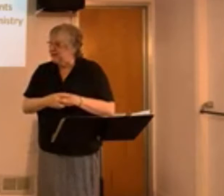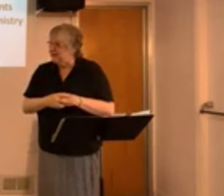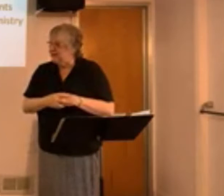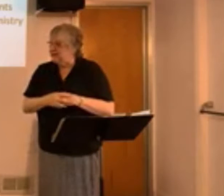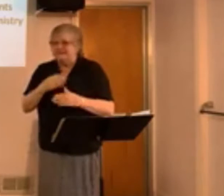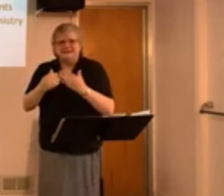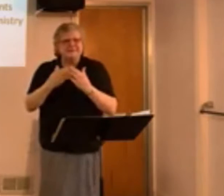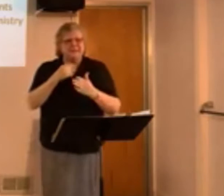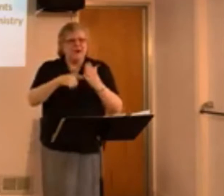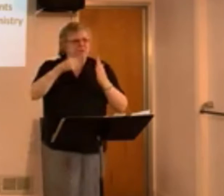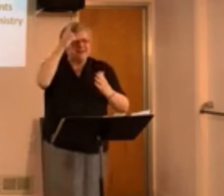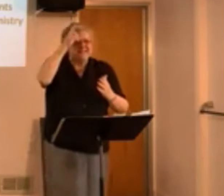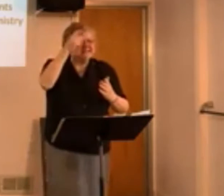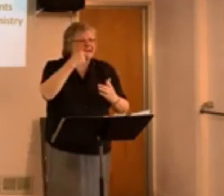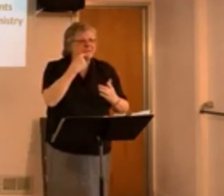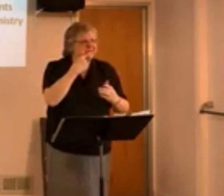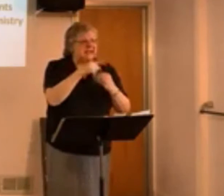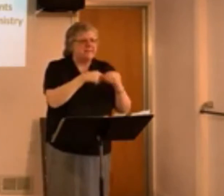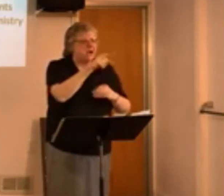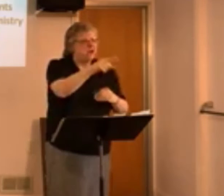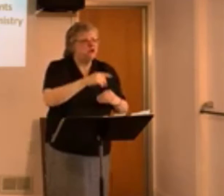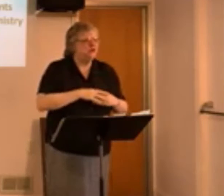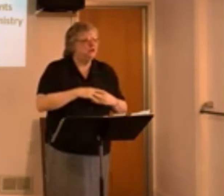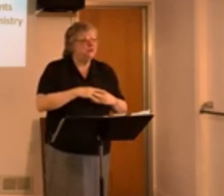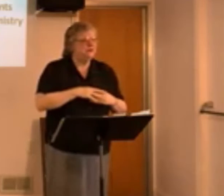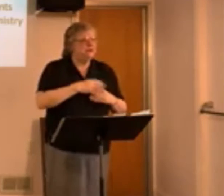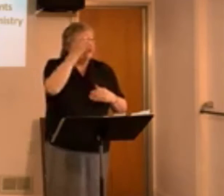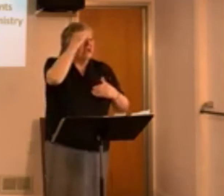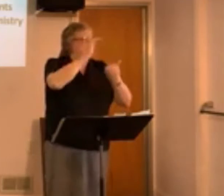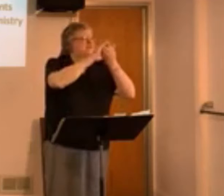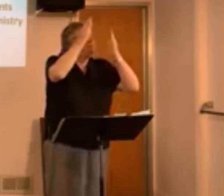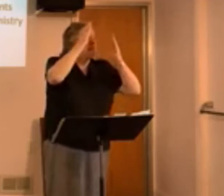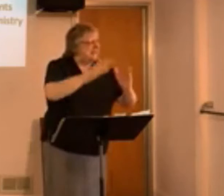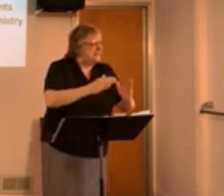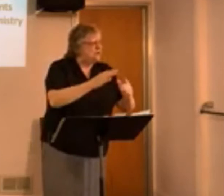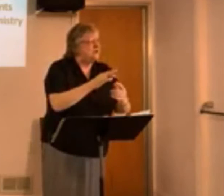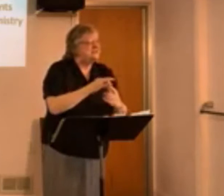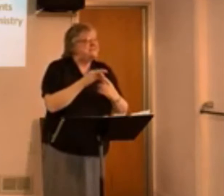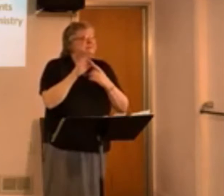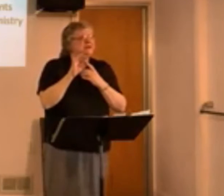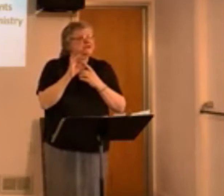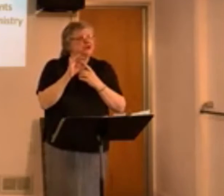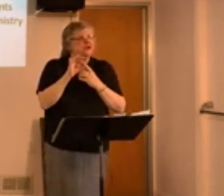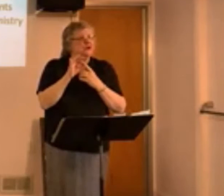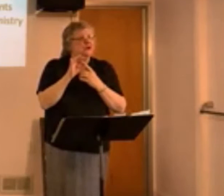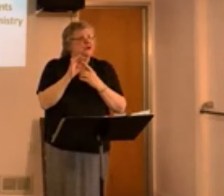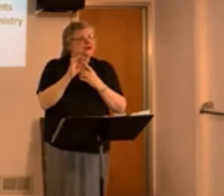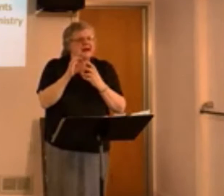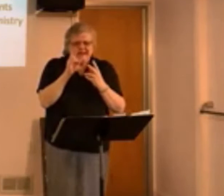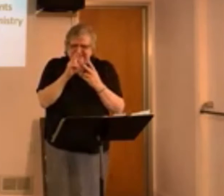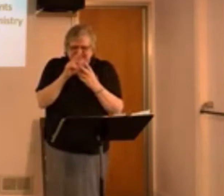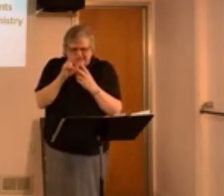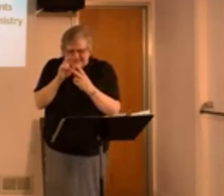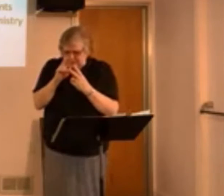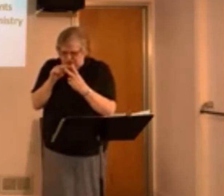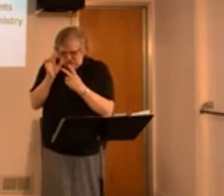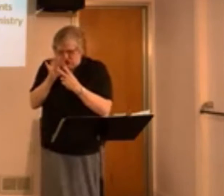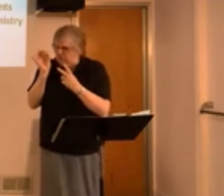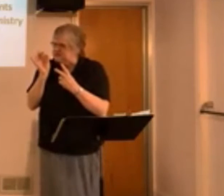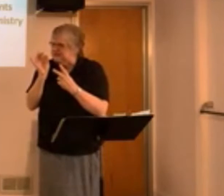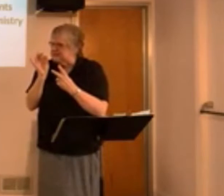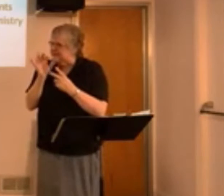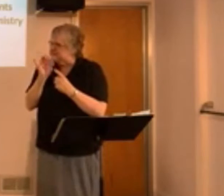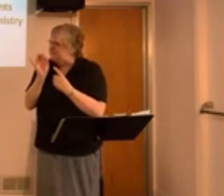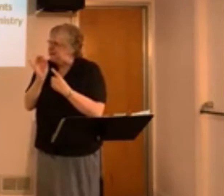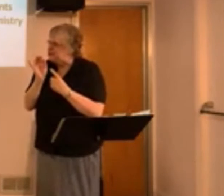Contrary to what the devil would say, every believer in Christ is special. And so it's our privilege as leaders